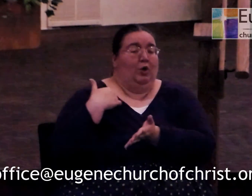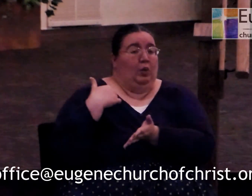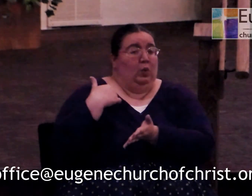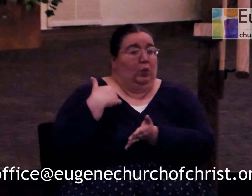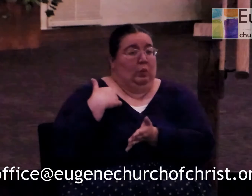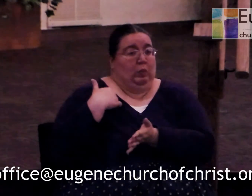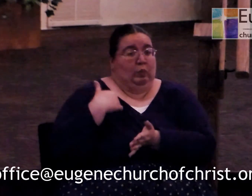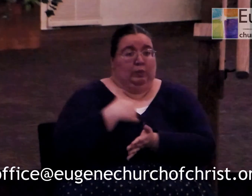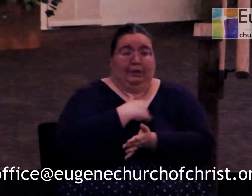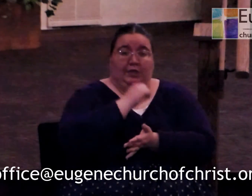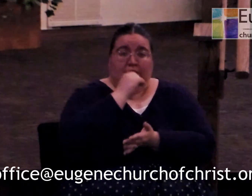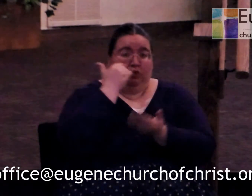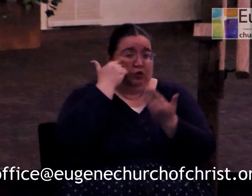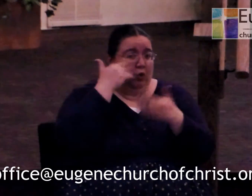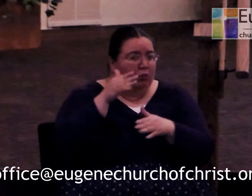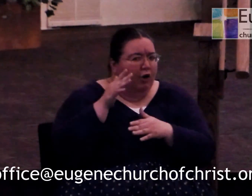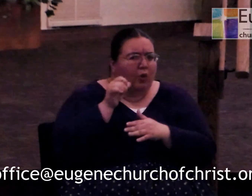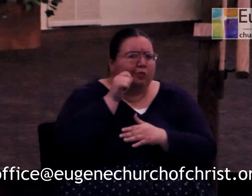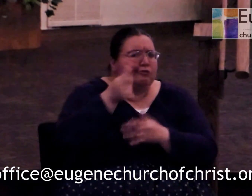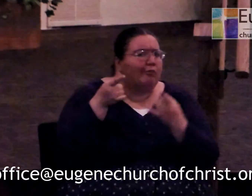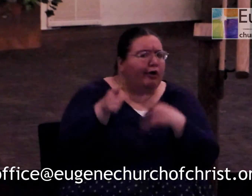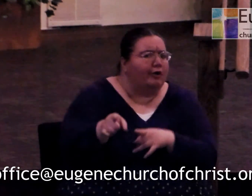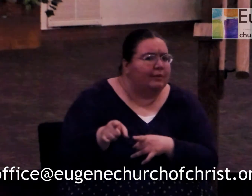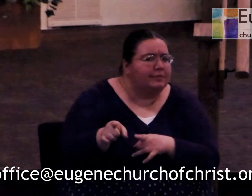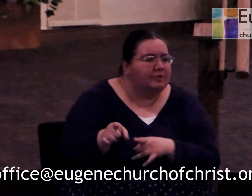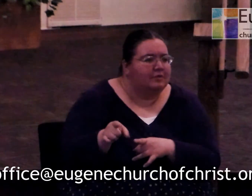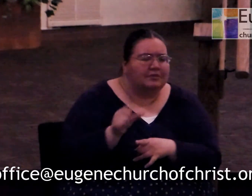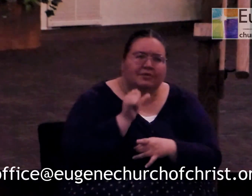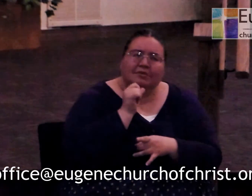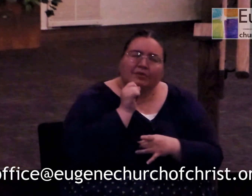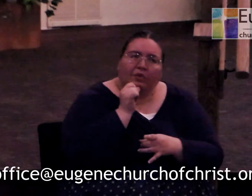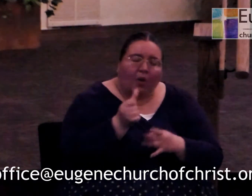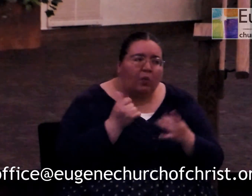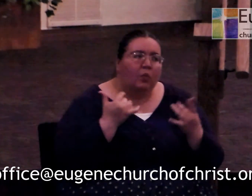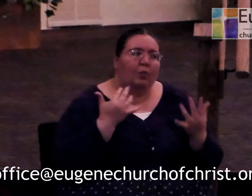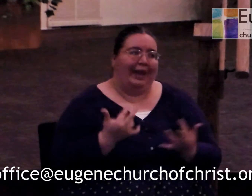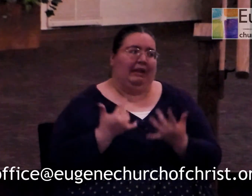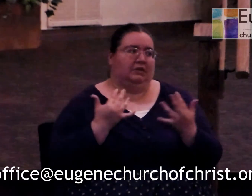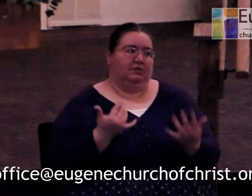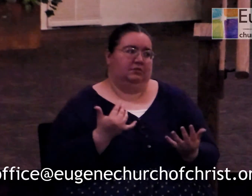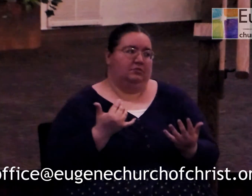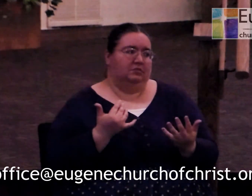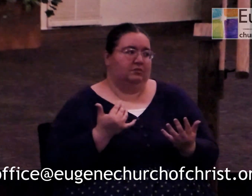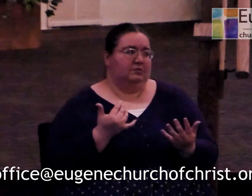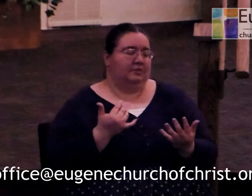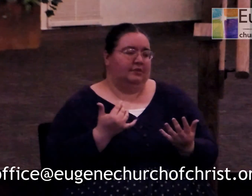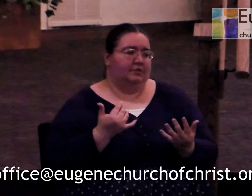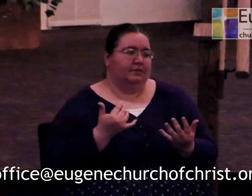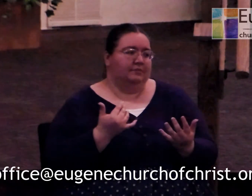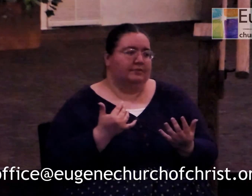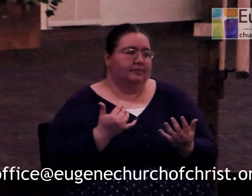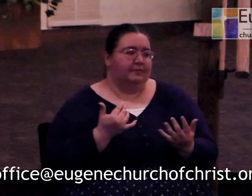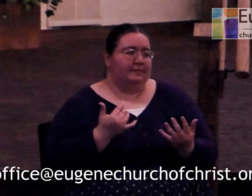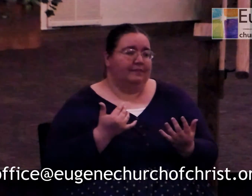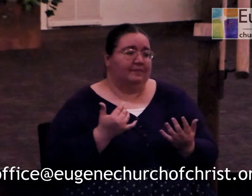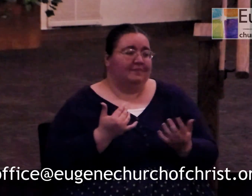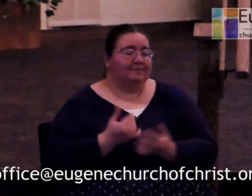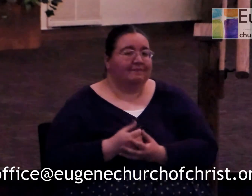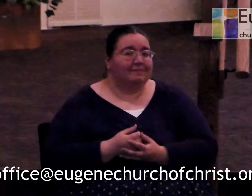know the situations and things that are going to happen. Don't wait to talk to somebody about God. And if it's just as simple as inviting